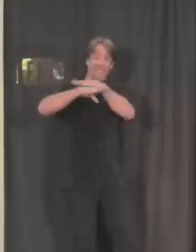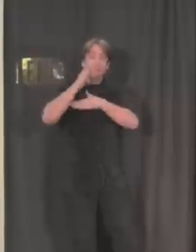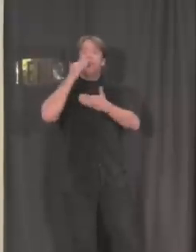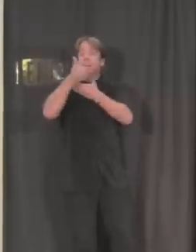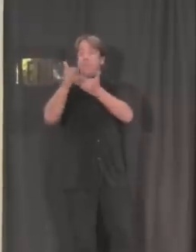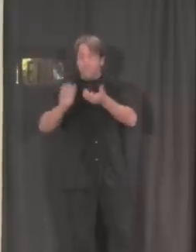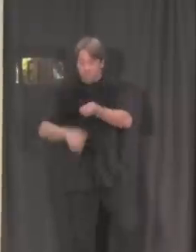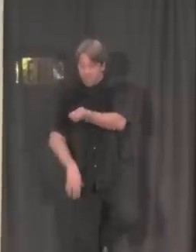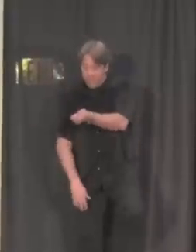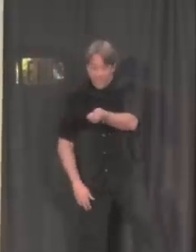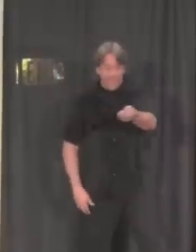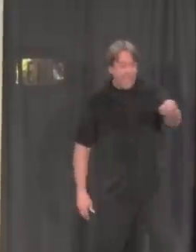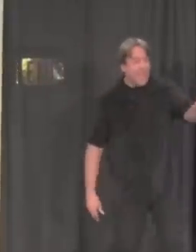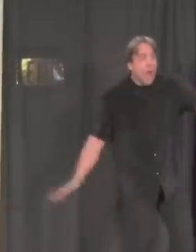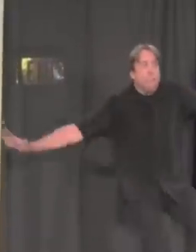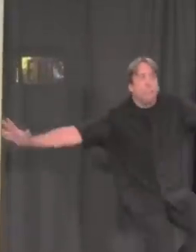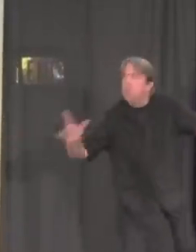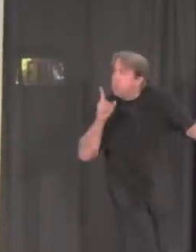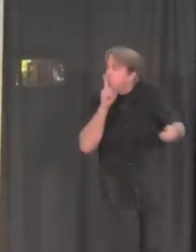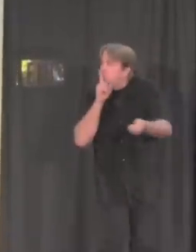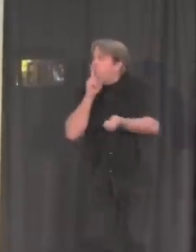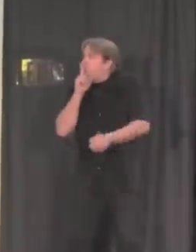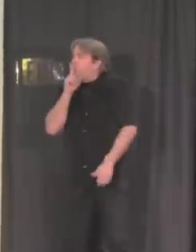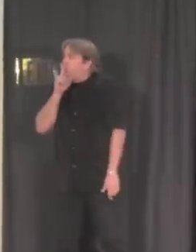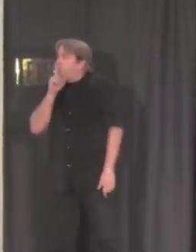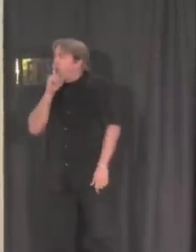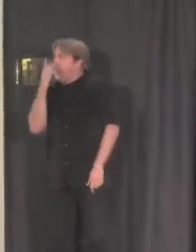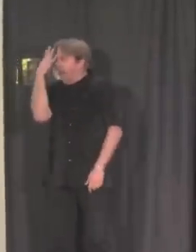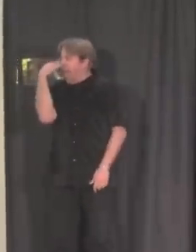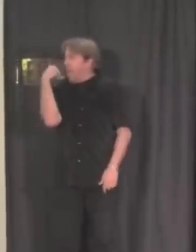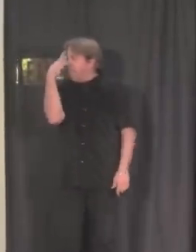Was the precise moment that my parents decided to come in. Olympic!